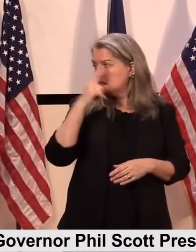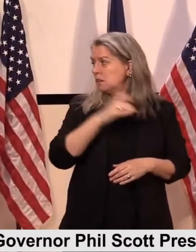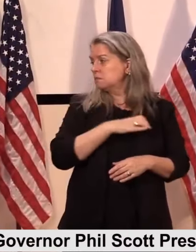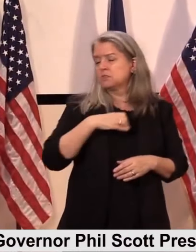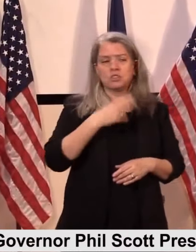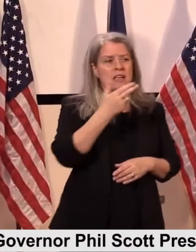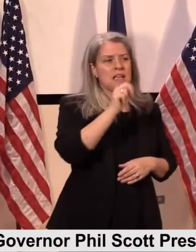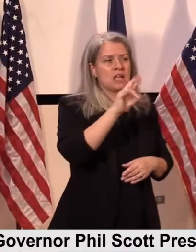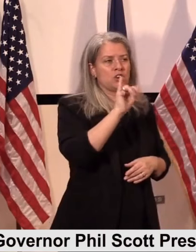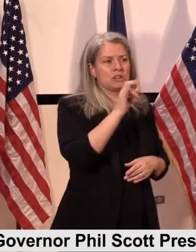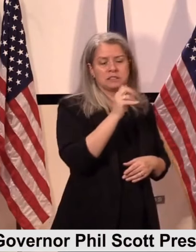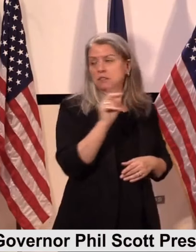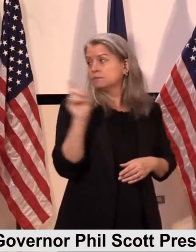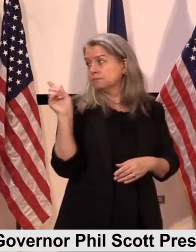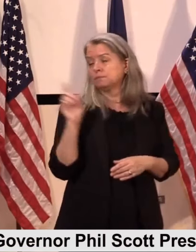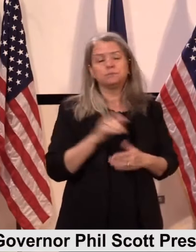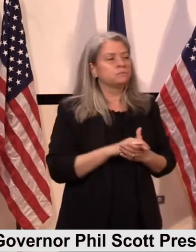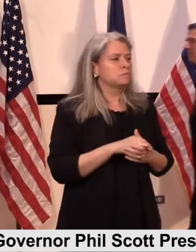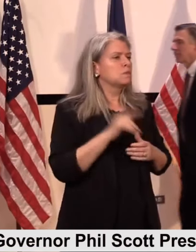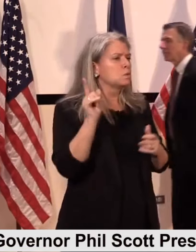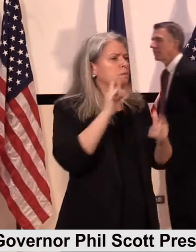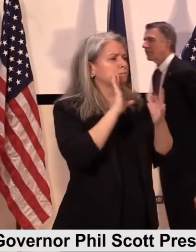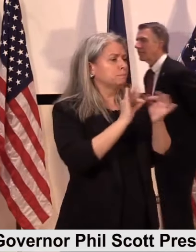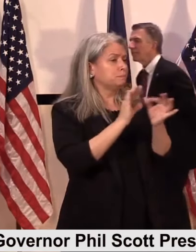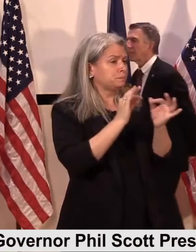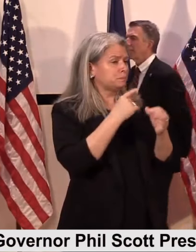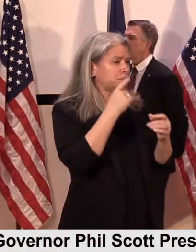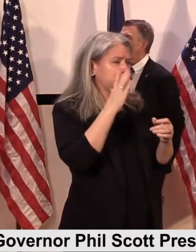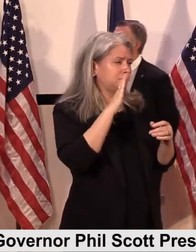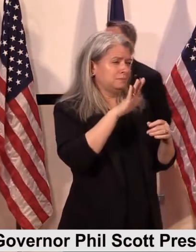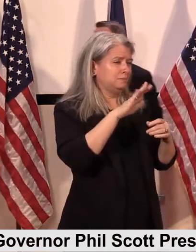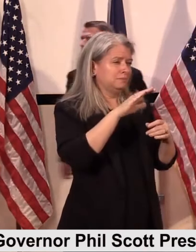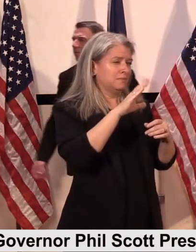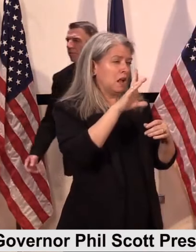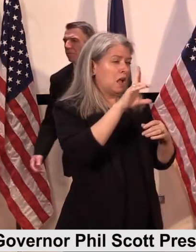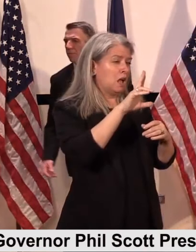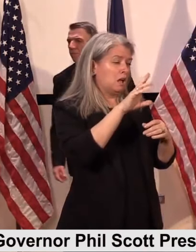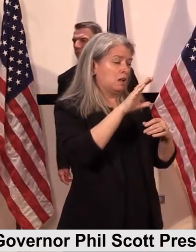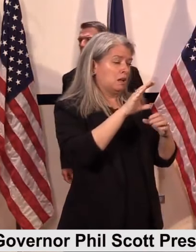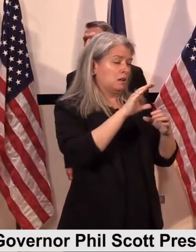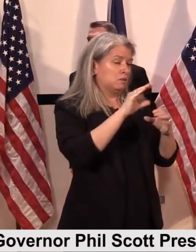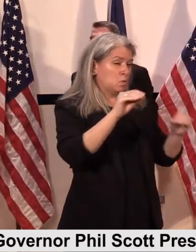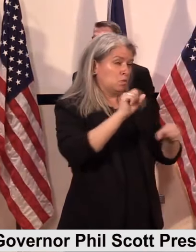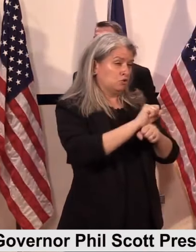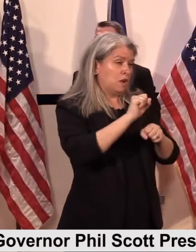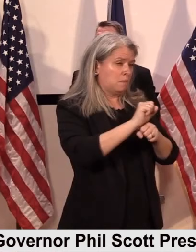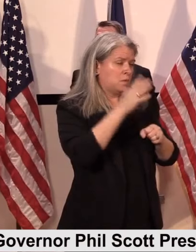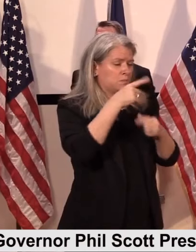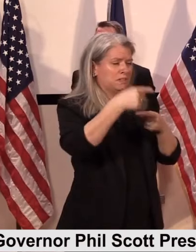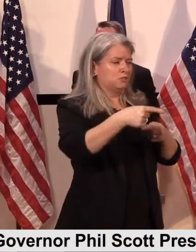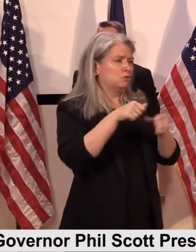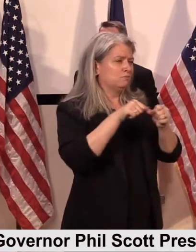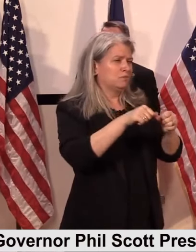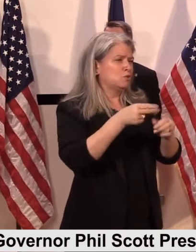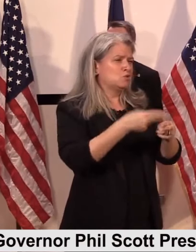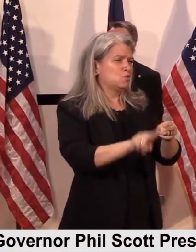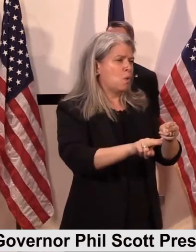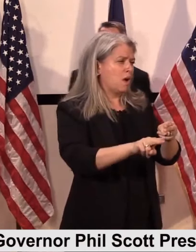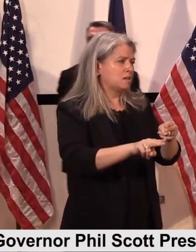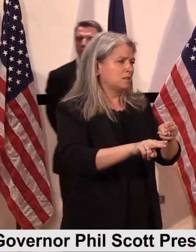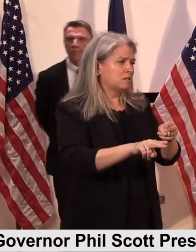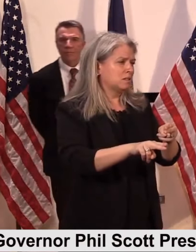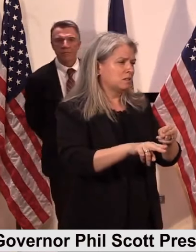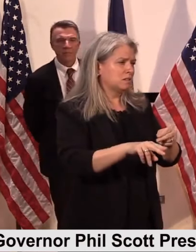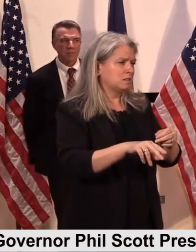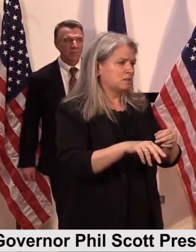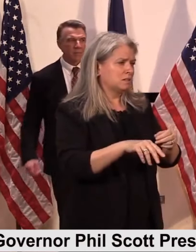you mentioned that this is going to be a relatively short unemployment period. How sure are we of that? And what about